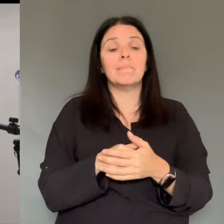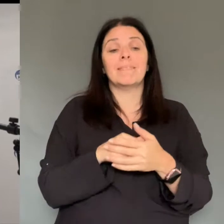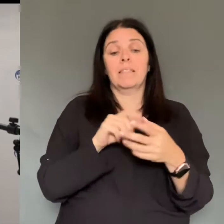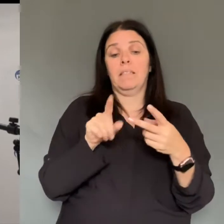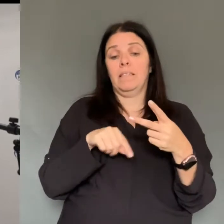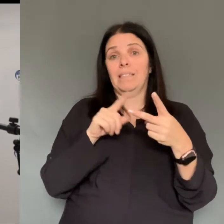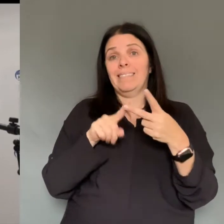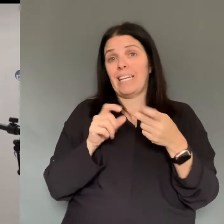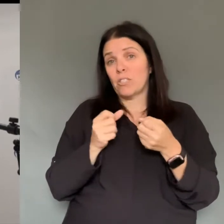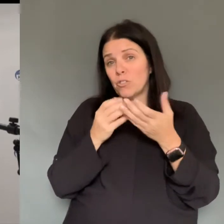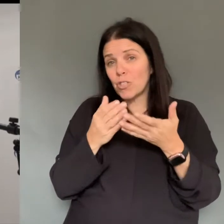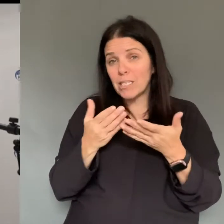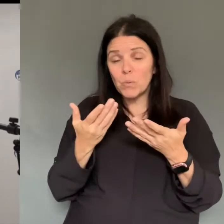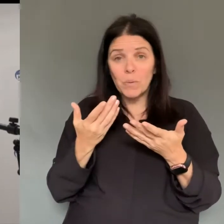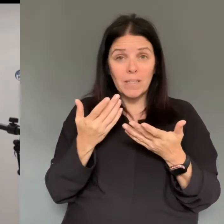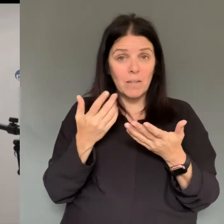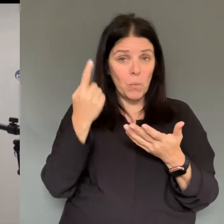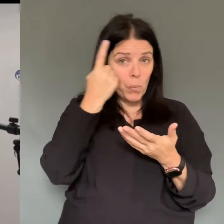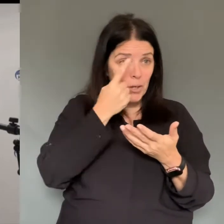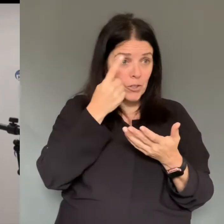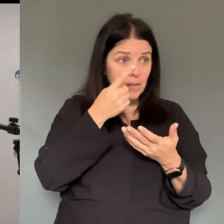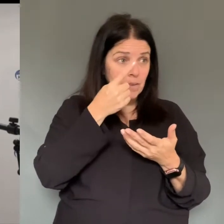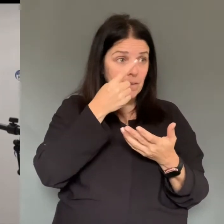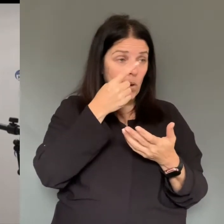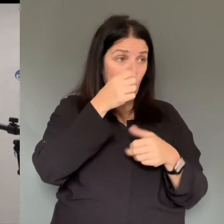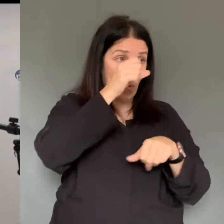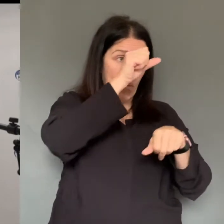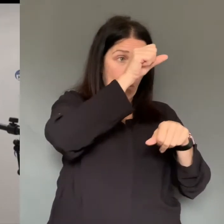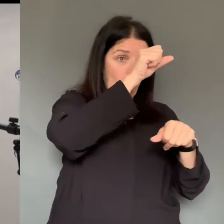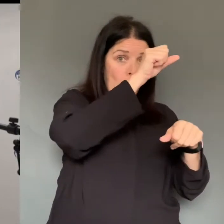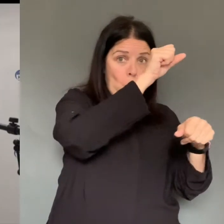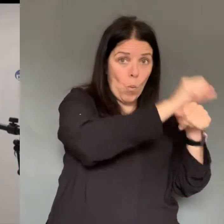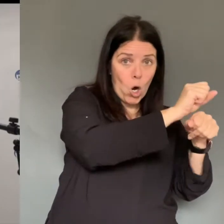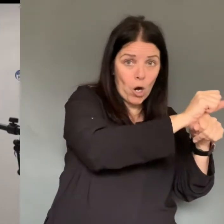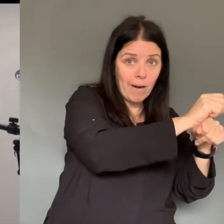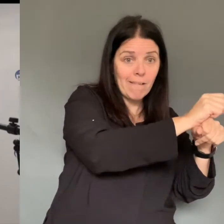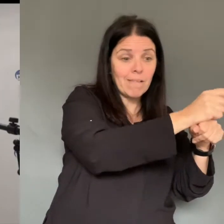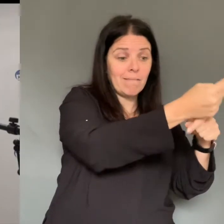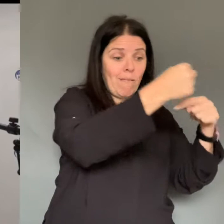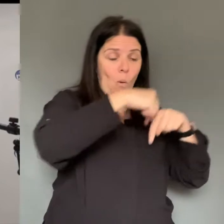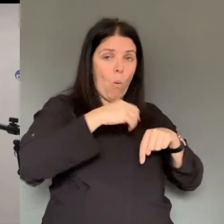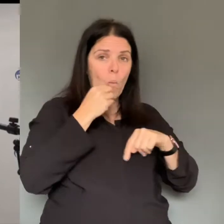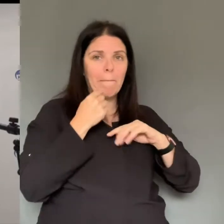better way to find solution to some of these problems, and we hope that